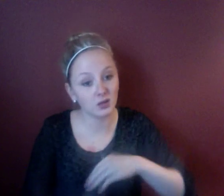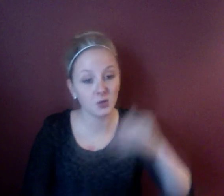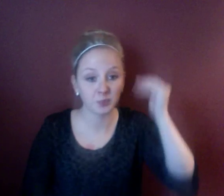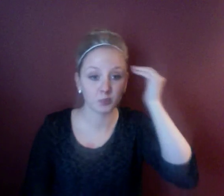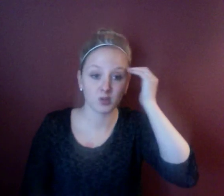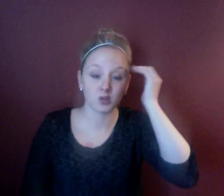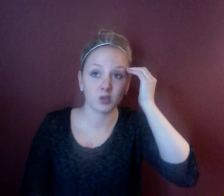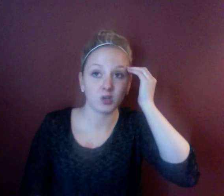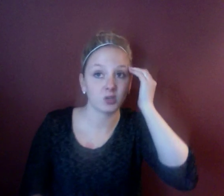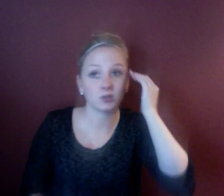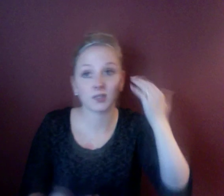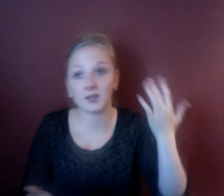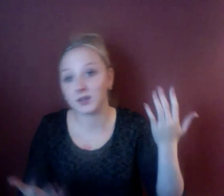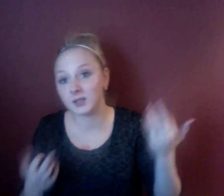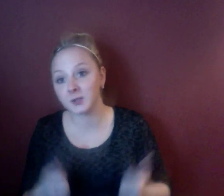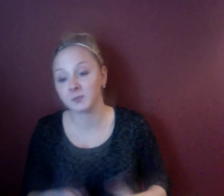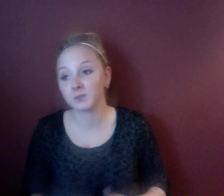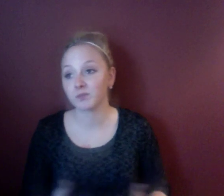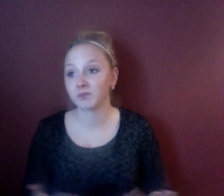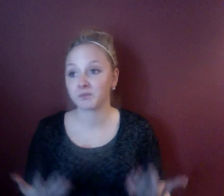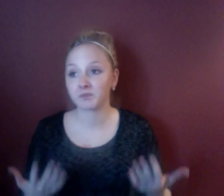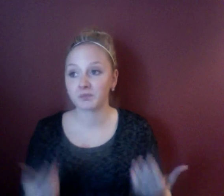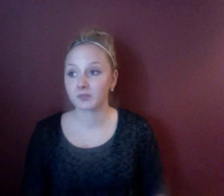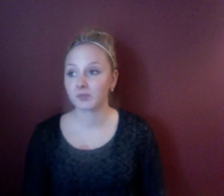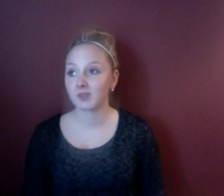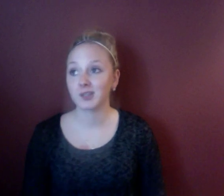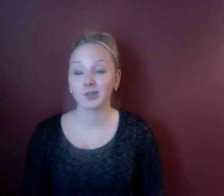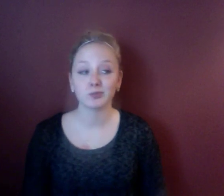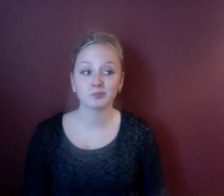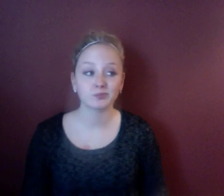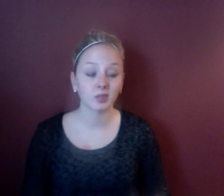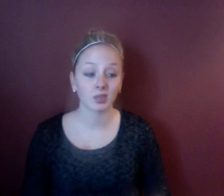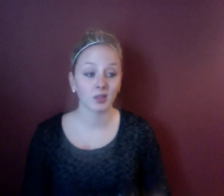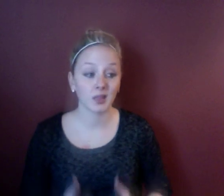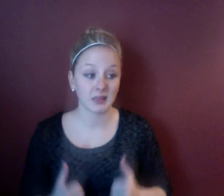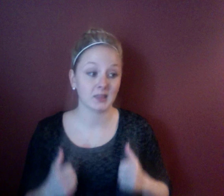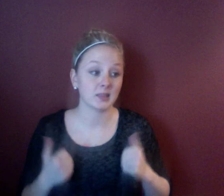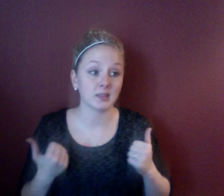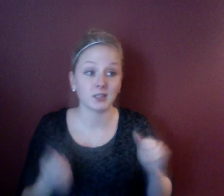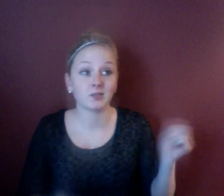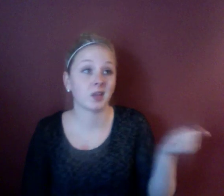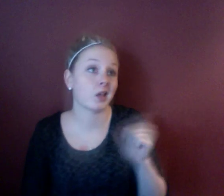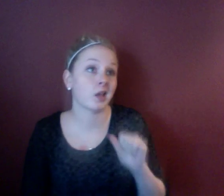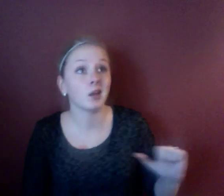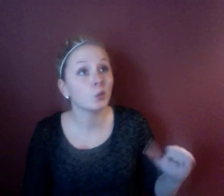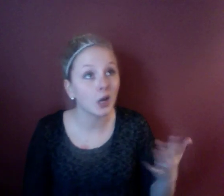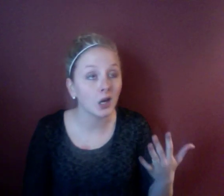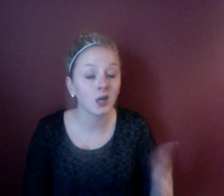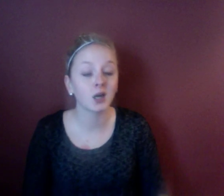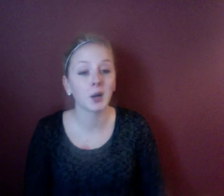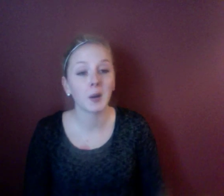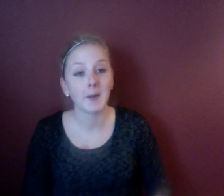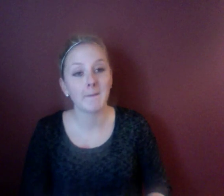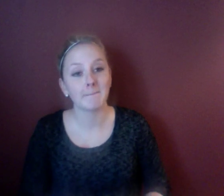more age appropriate for you and touches to kind of create this cohesive whole. Now, one single item is really